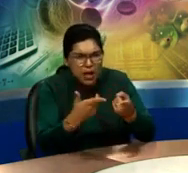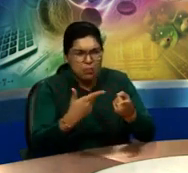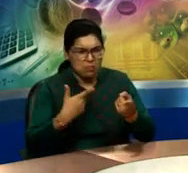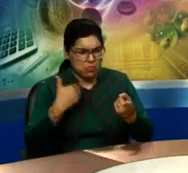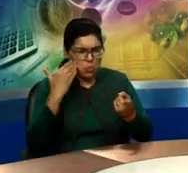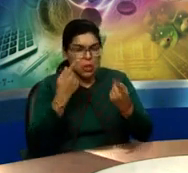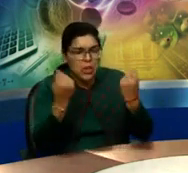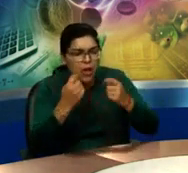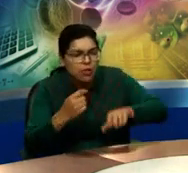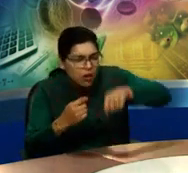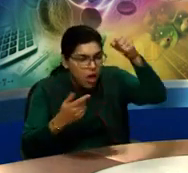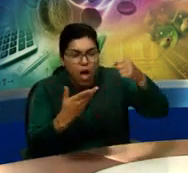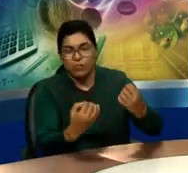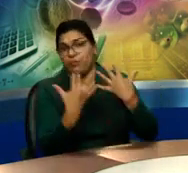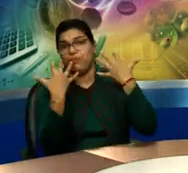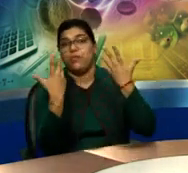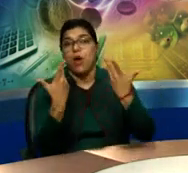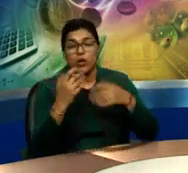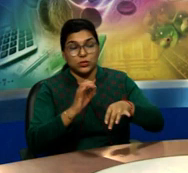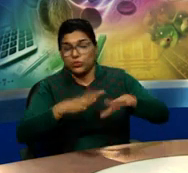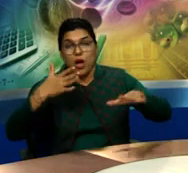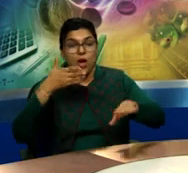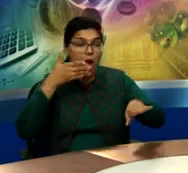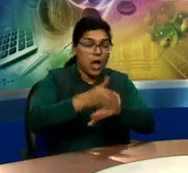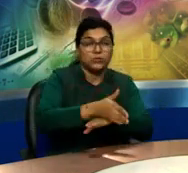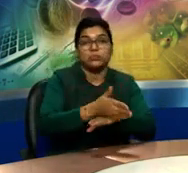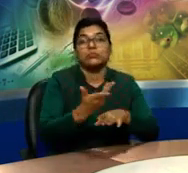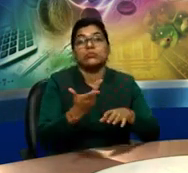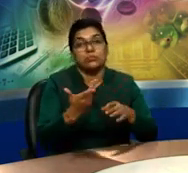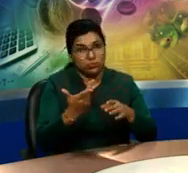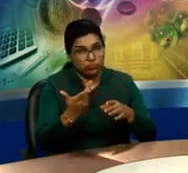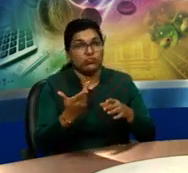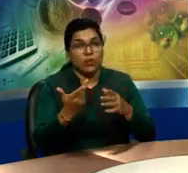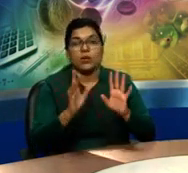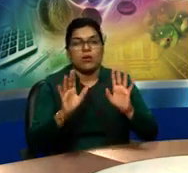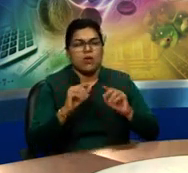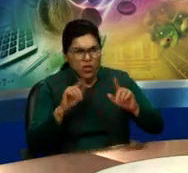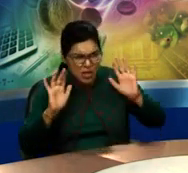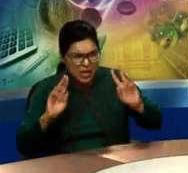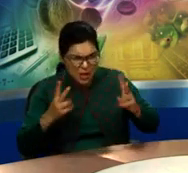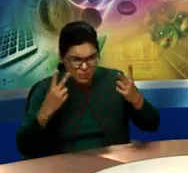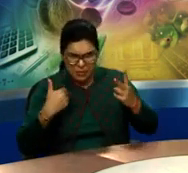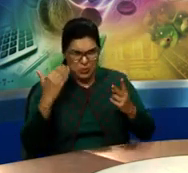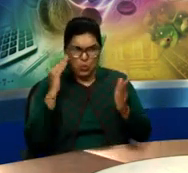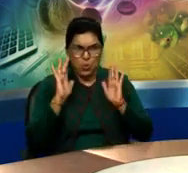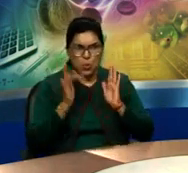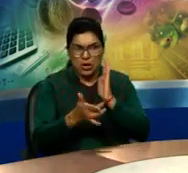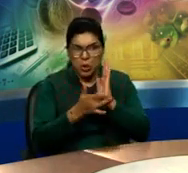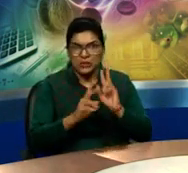because we being human, we can stop ourselves, but